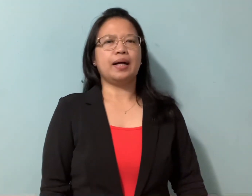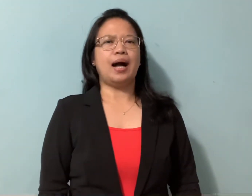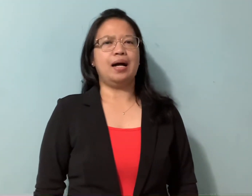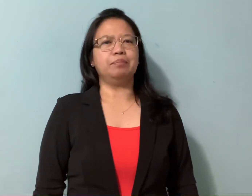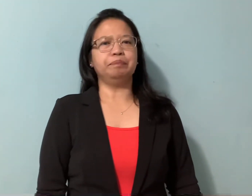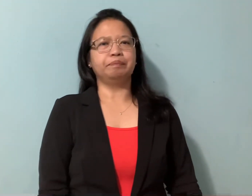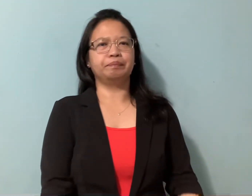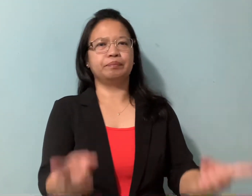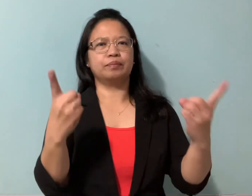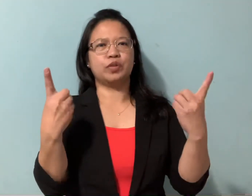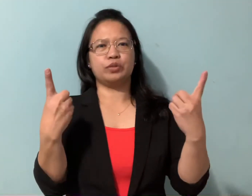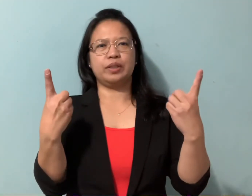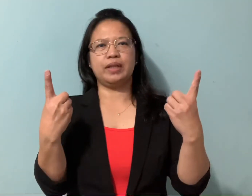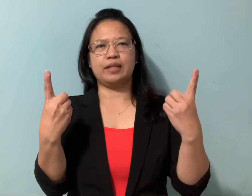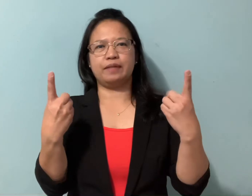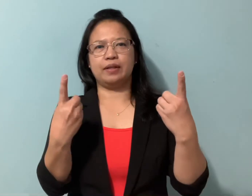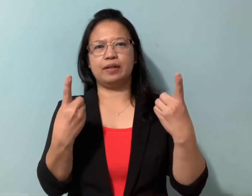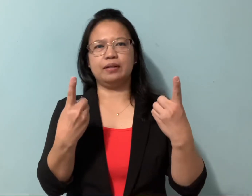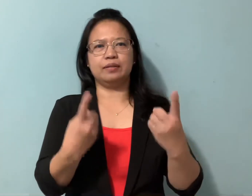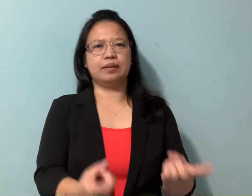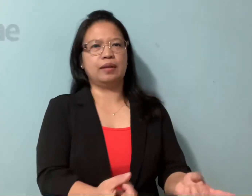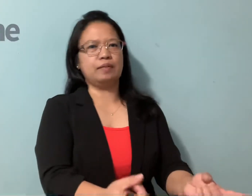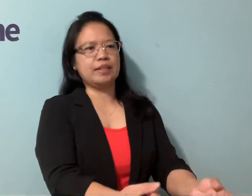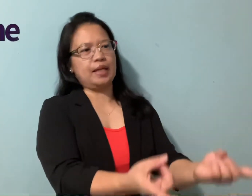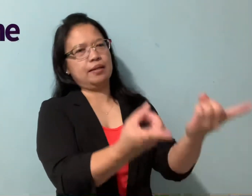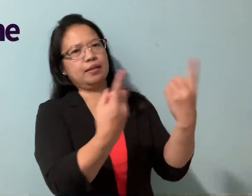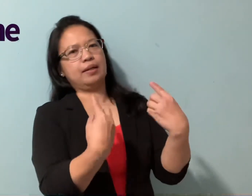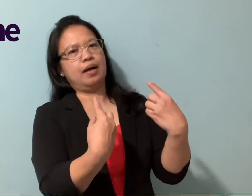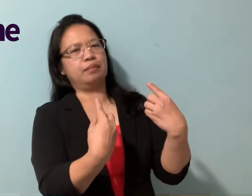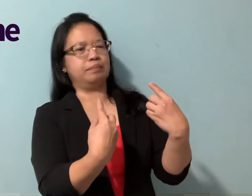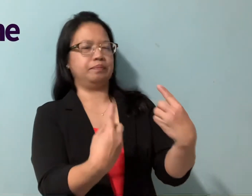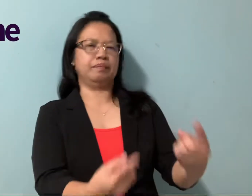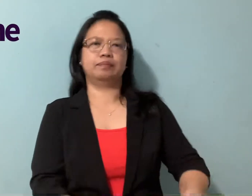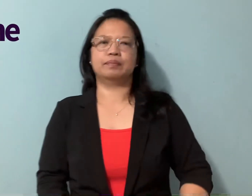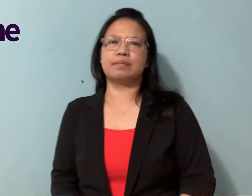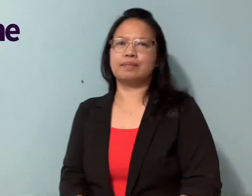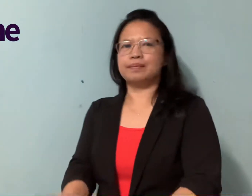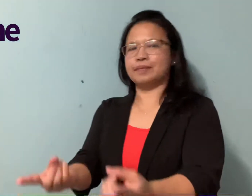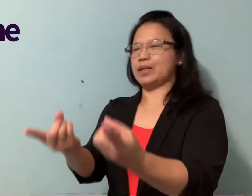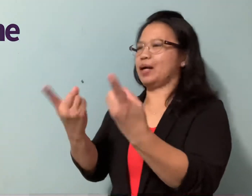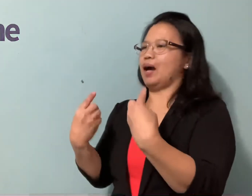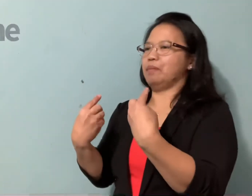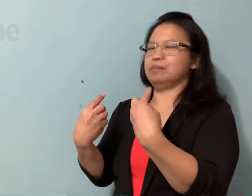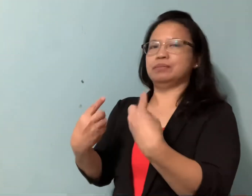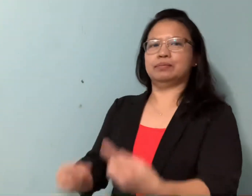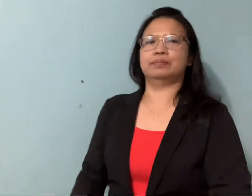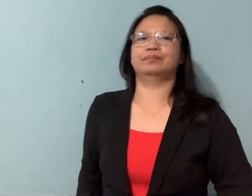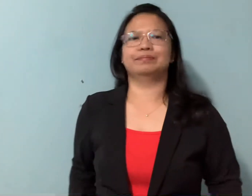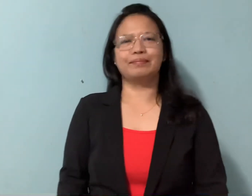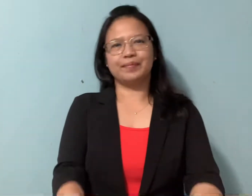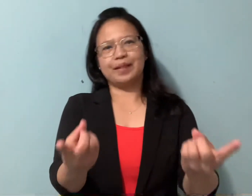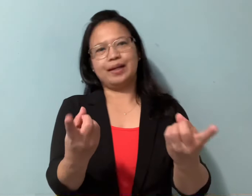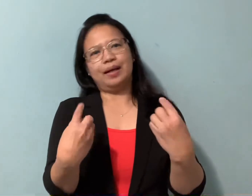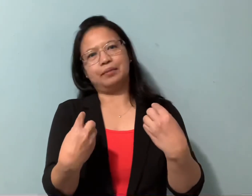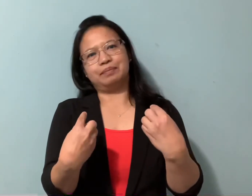Come, two index finger, and we'll say come, come, come.